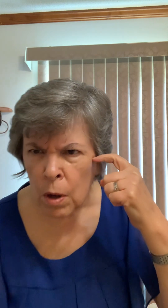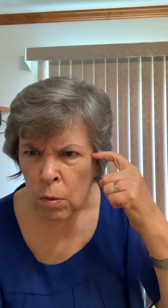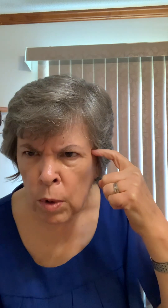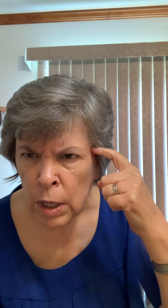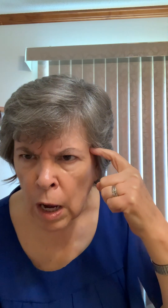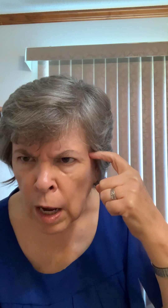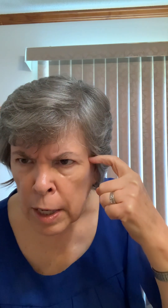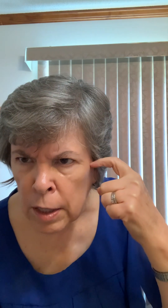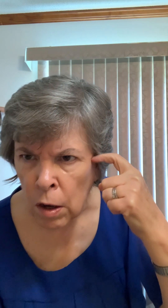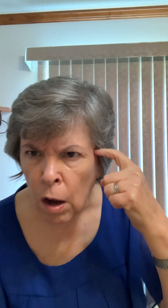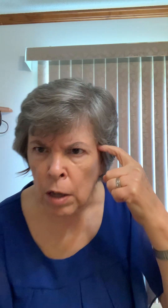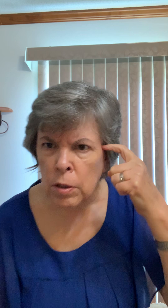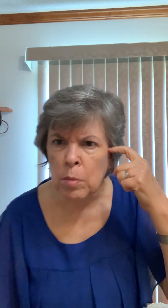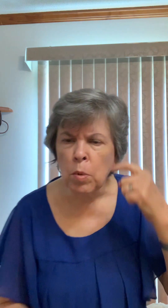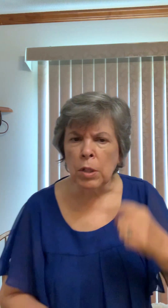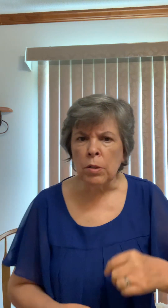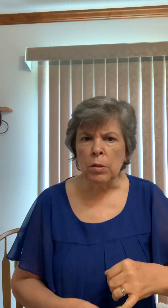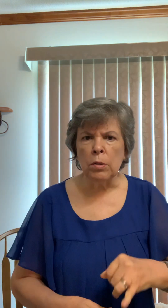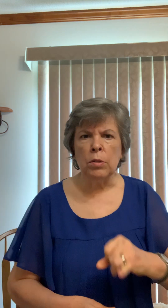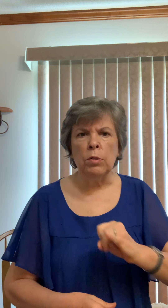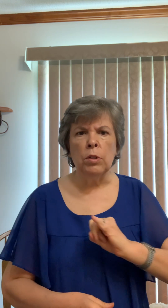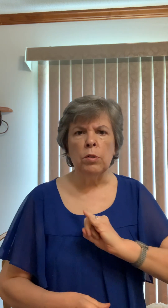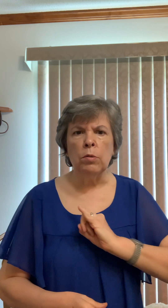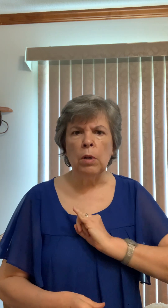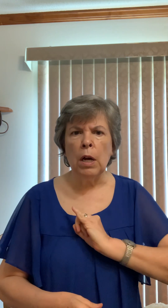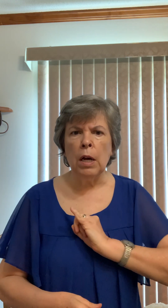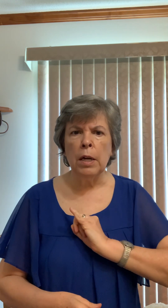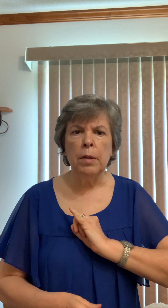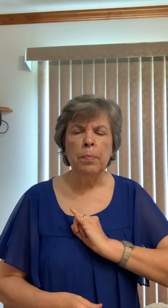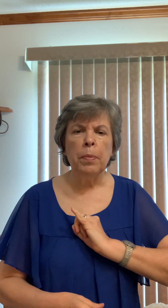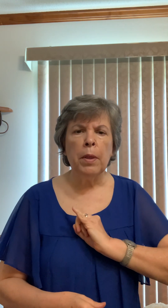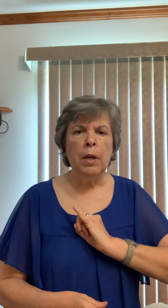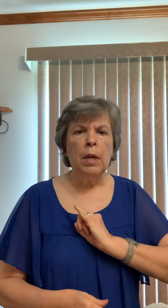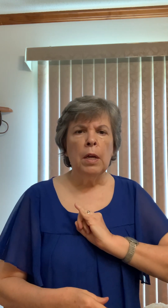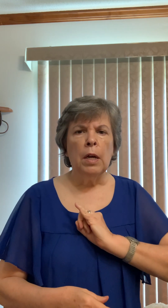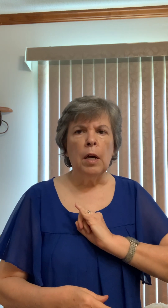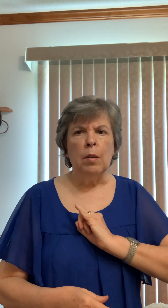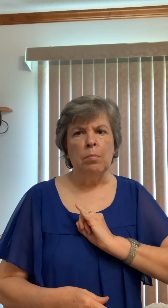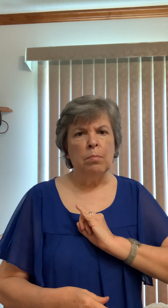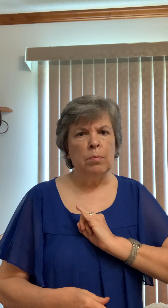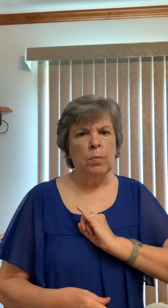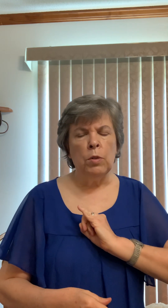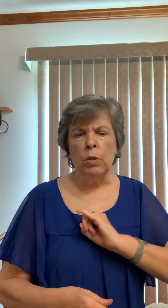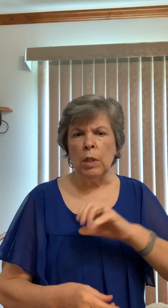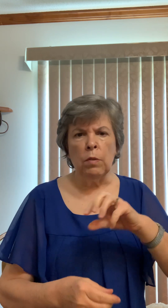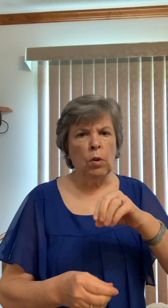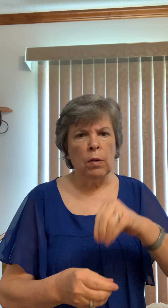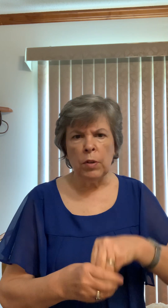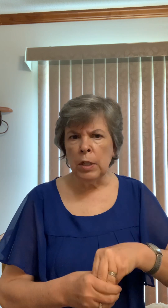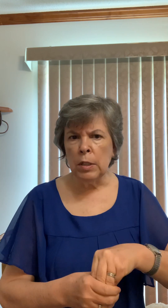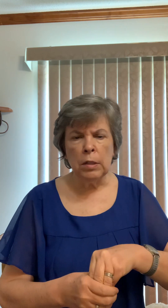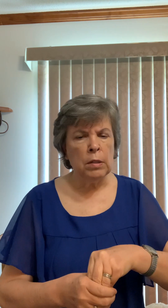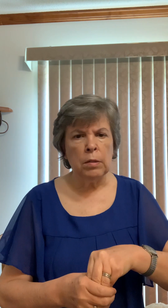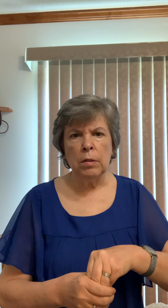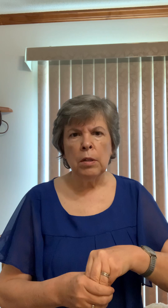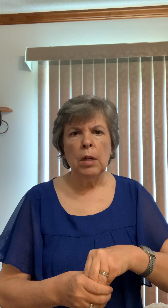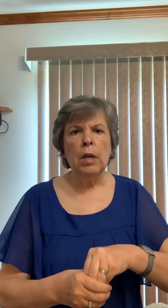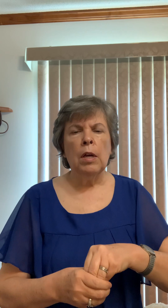When I in awesome wonder, so you can do I, you can leave off in.